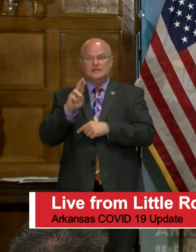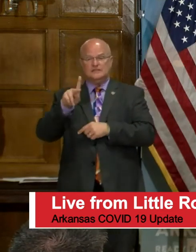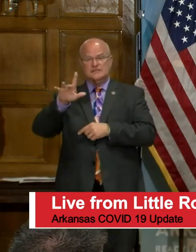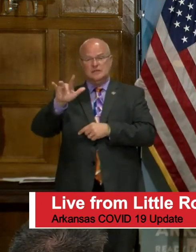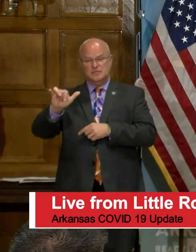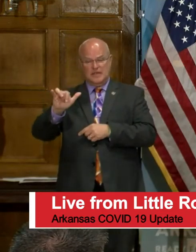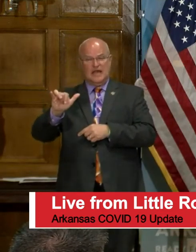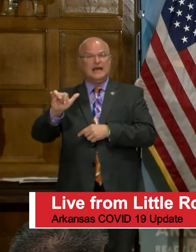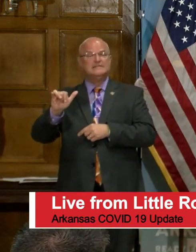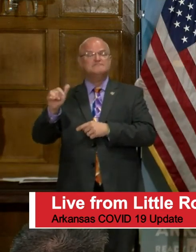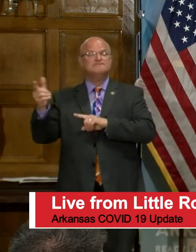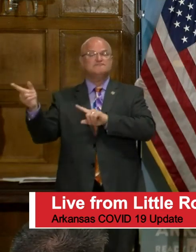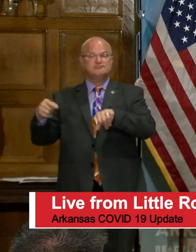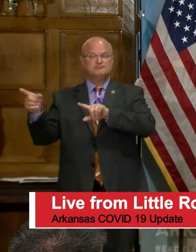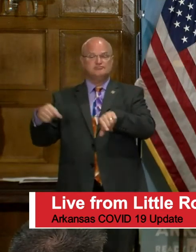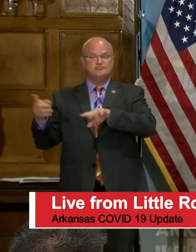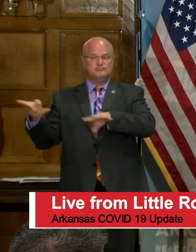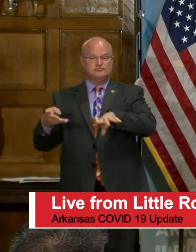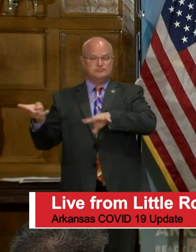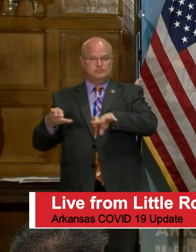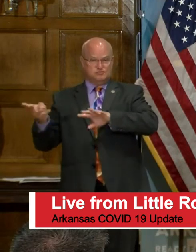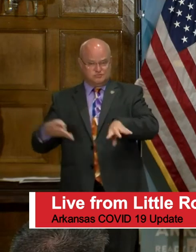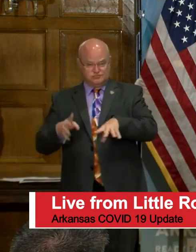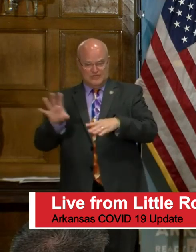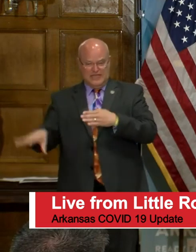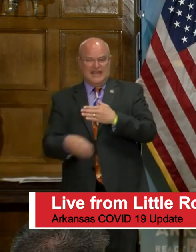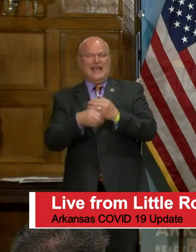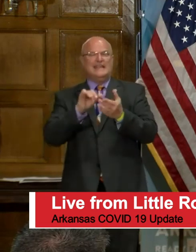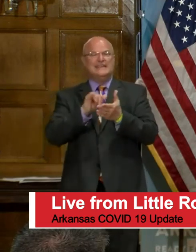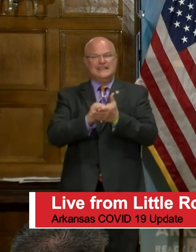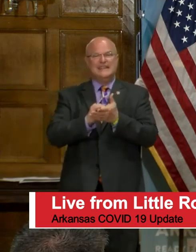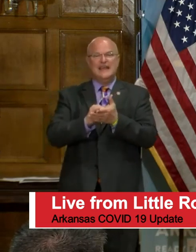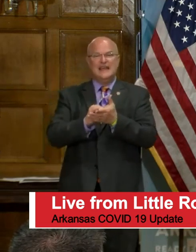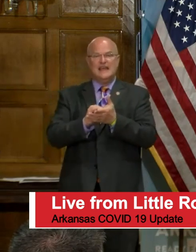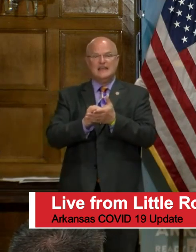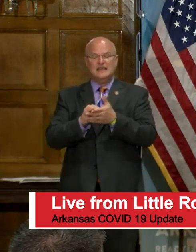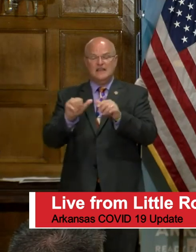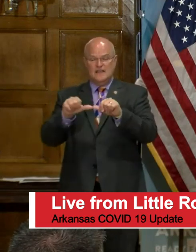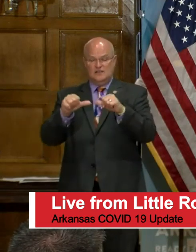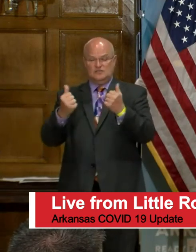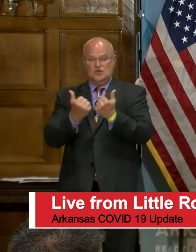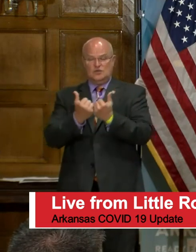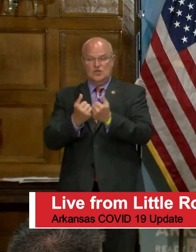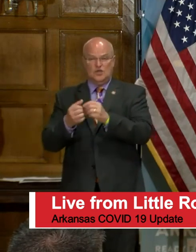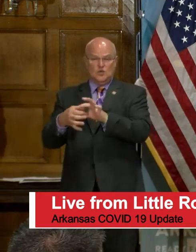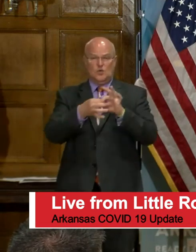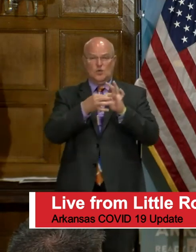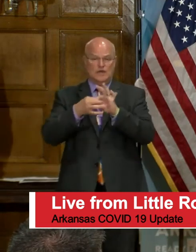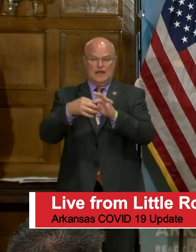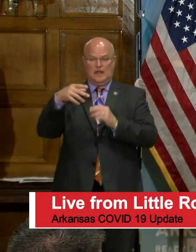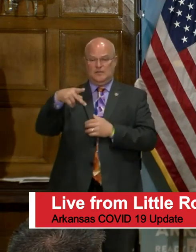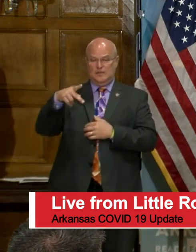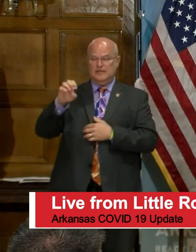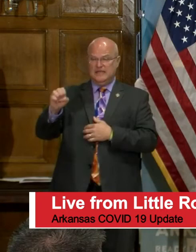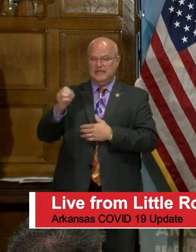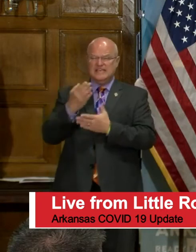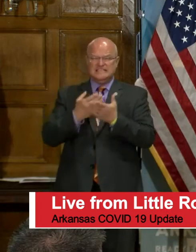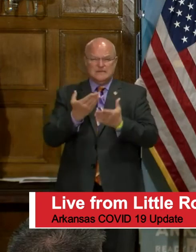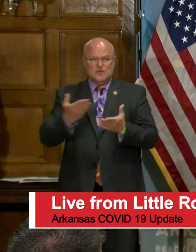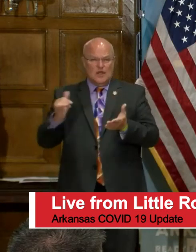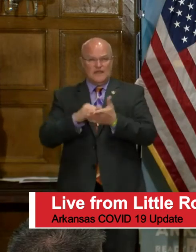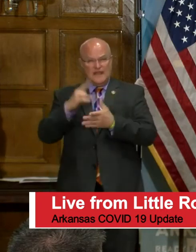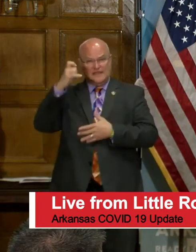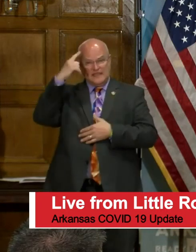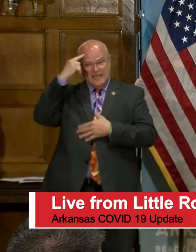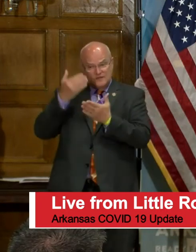chains are starting to come back into production and add to it. The association's coordinating PPE, some of the resources that the